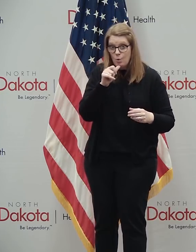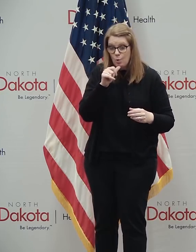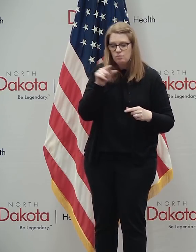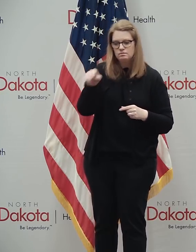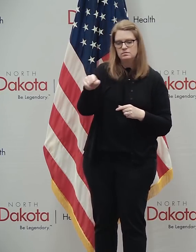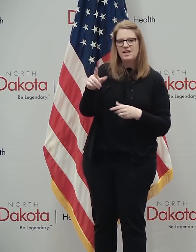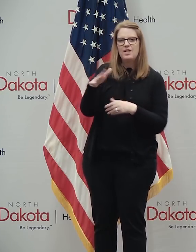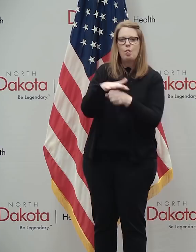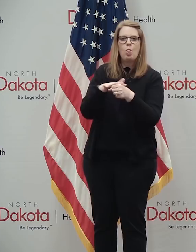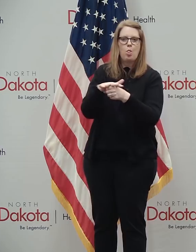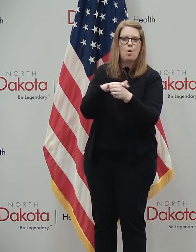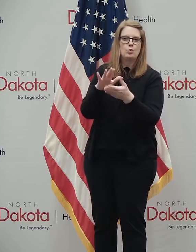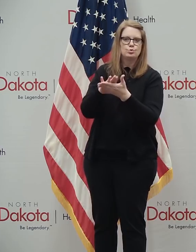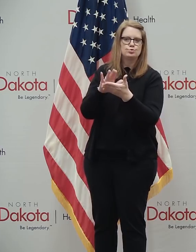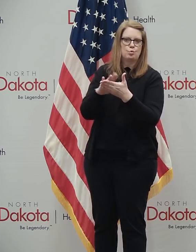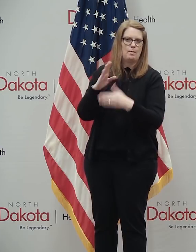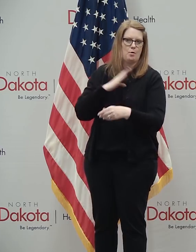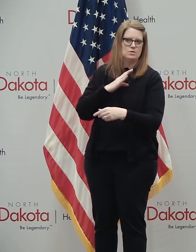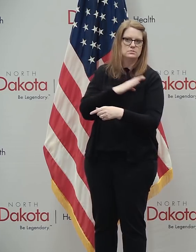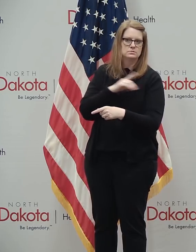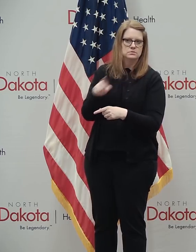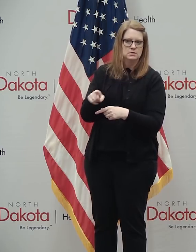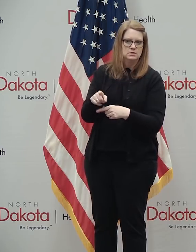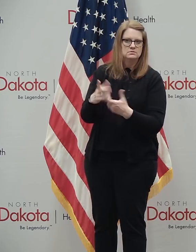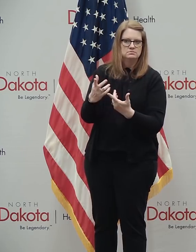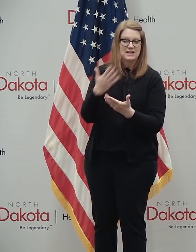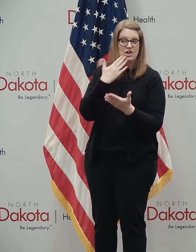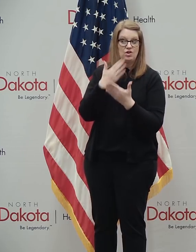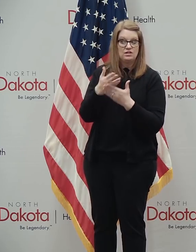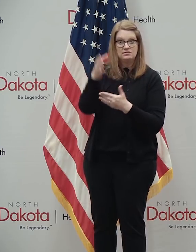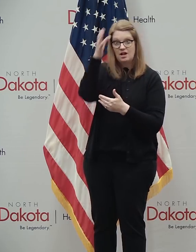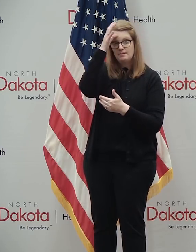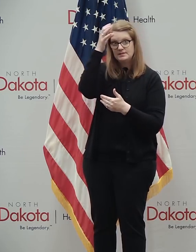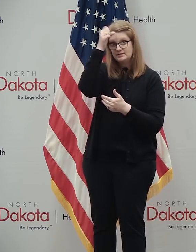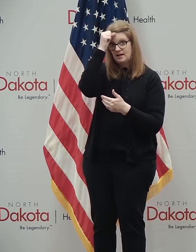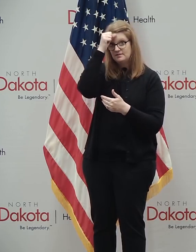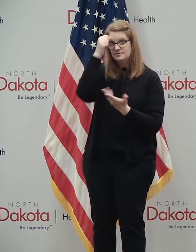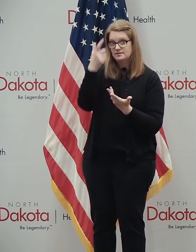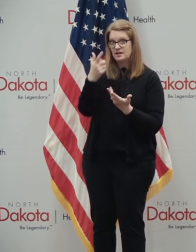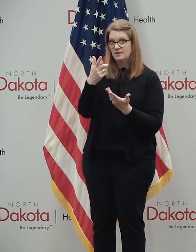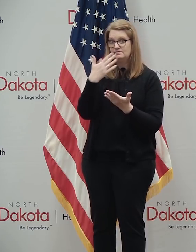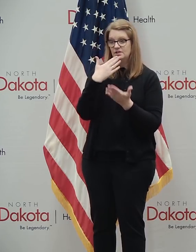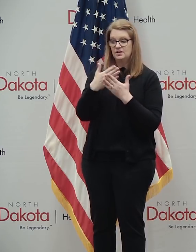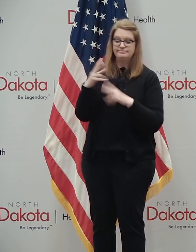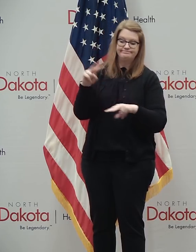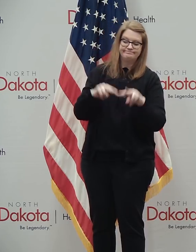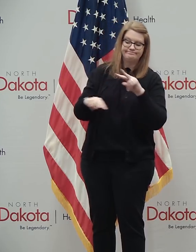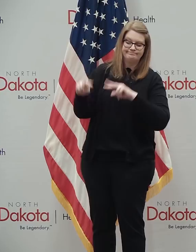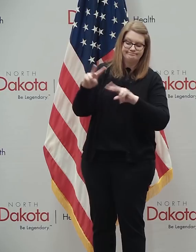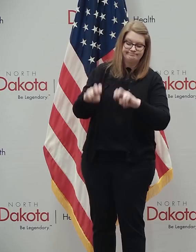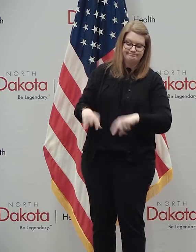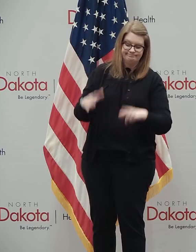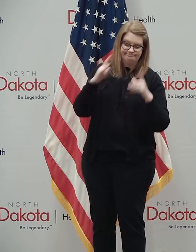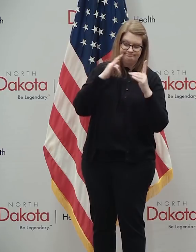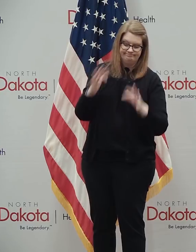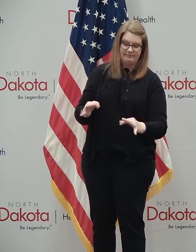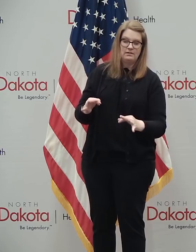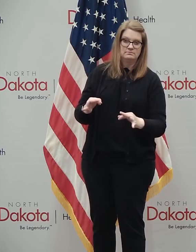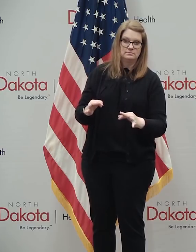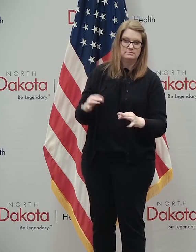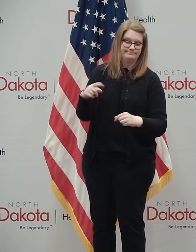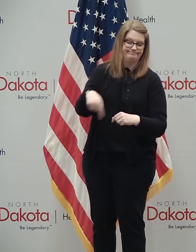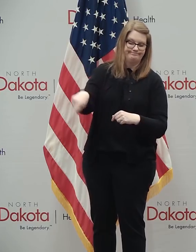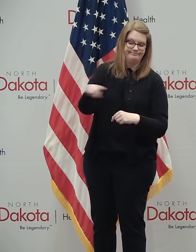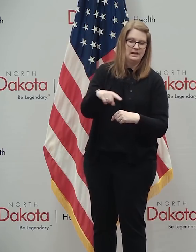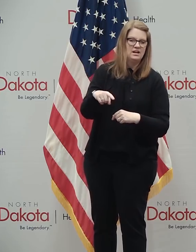again, local control with good local common sense judgment from North Dakotans. We know that we're going to be able to make the best of the